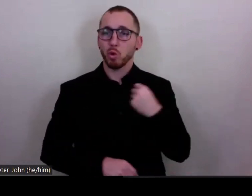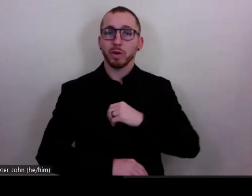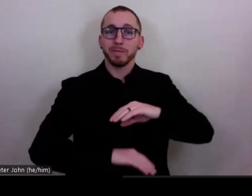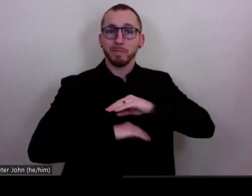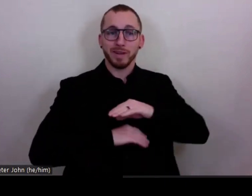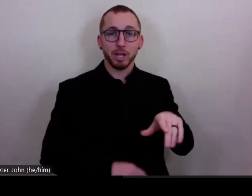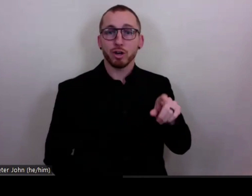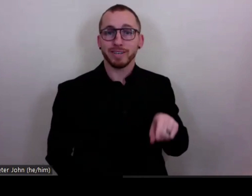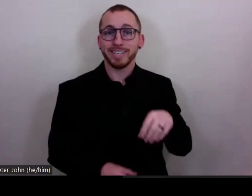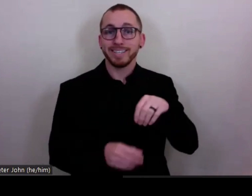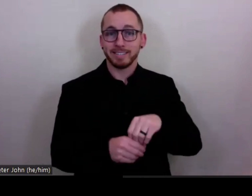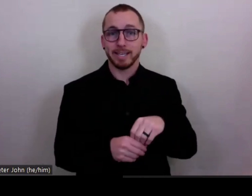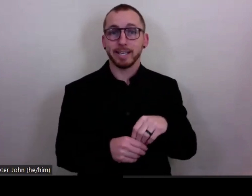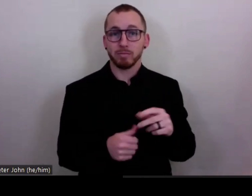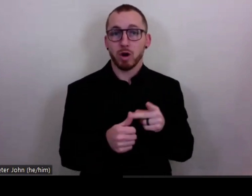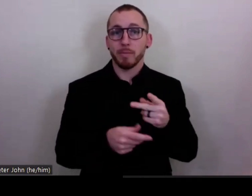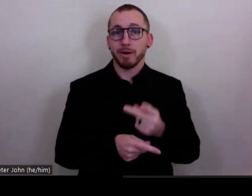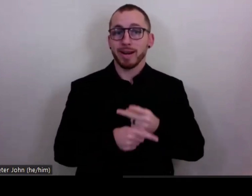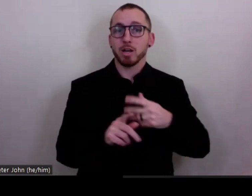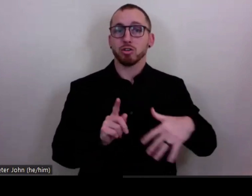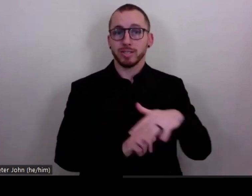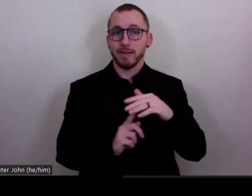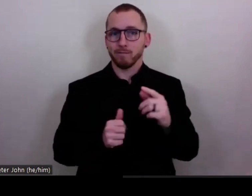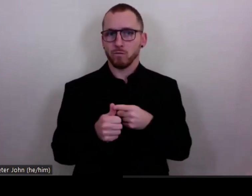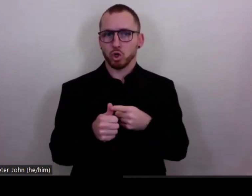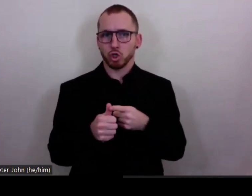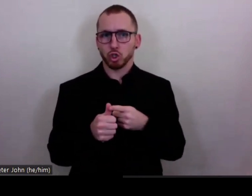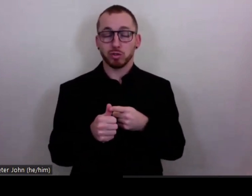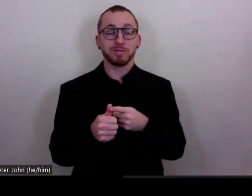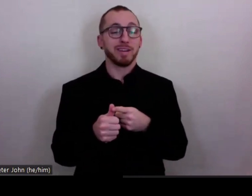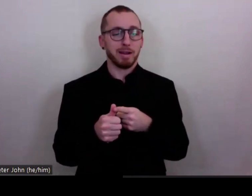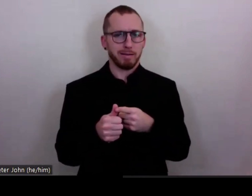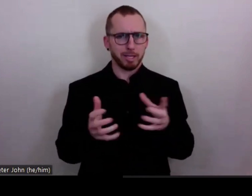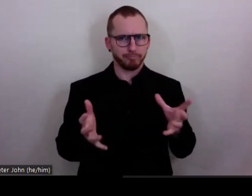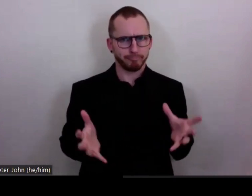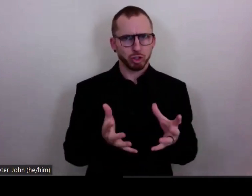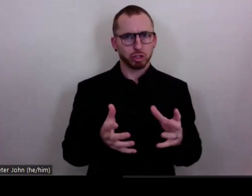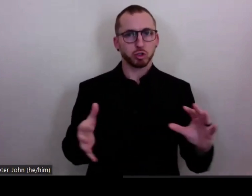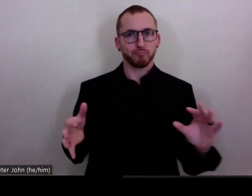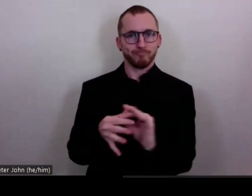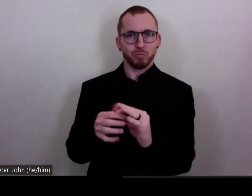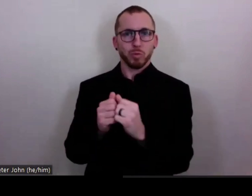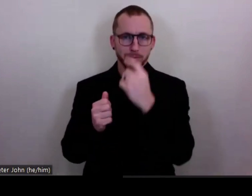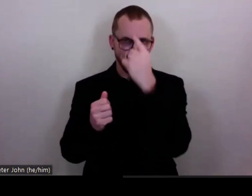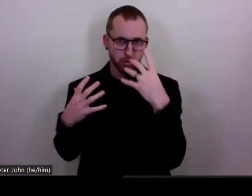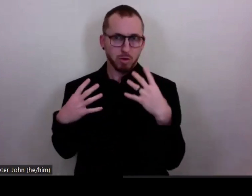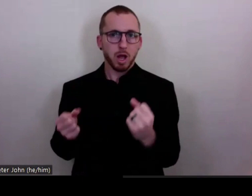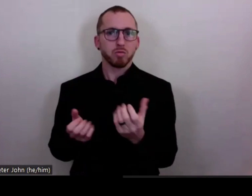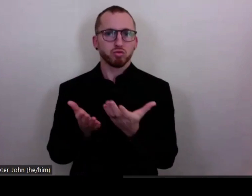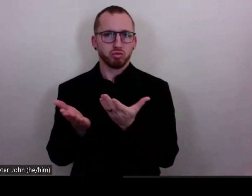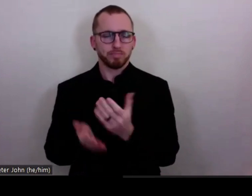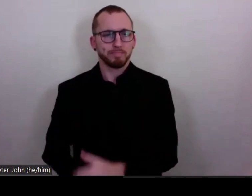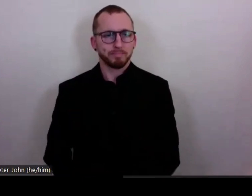care settings and being able to link them and brokerage them when they do present in those